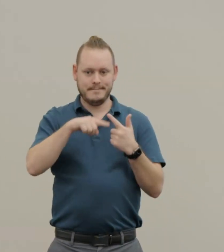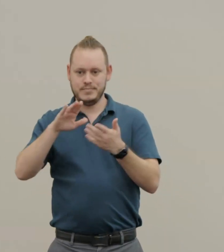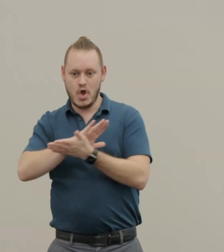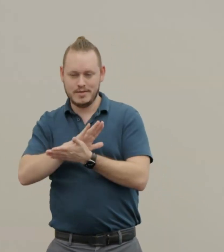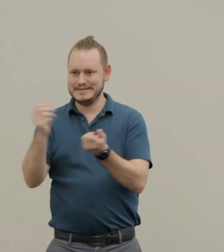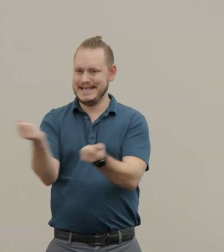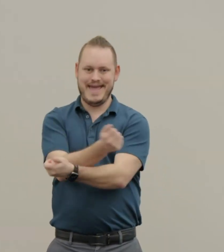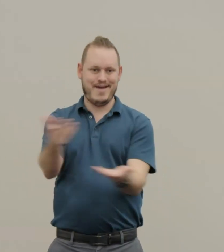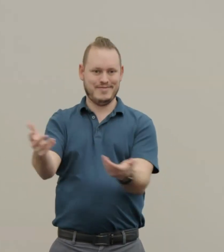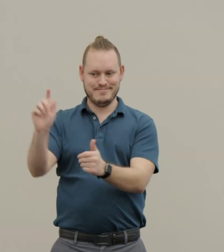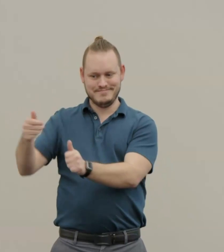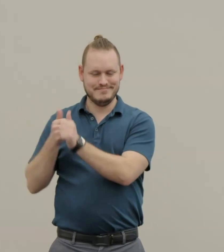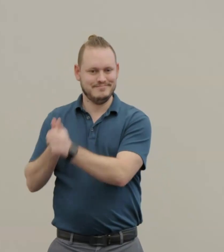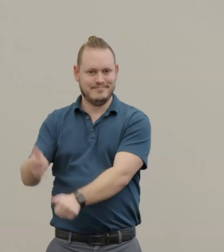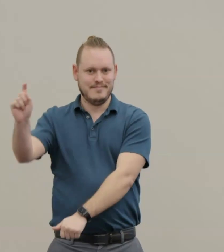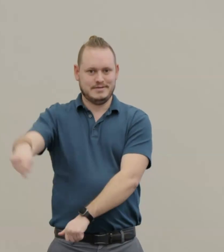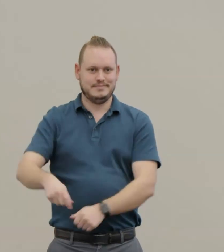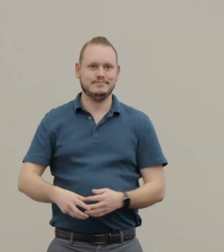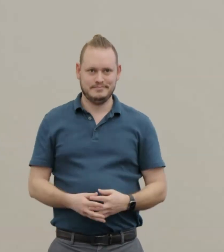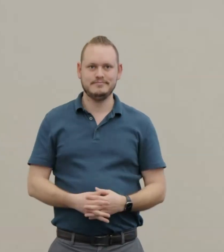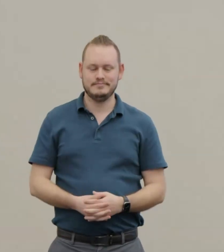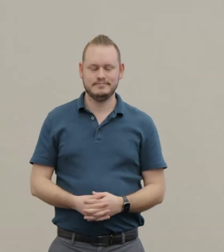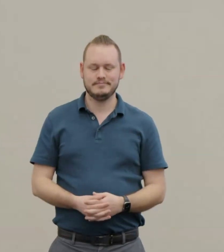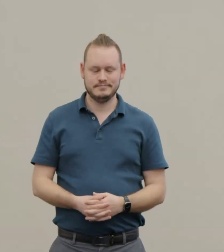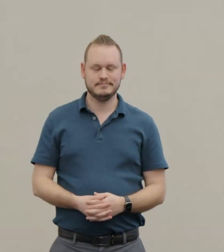that goes for everything. So